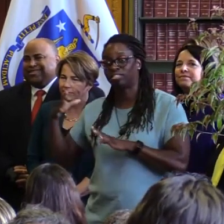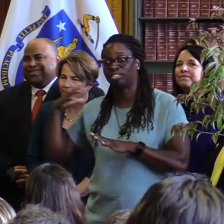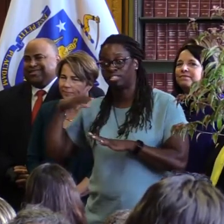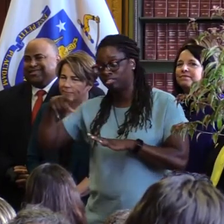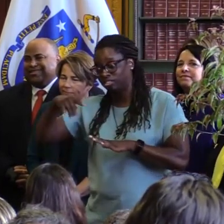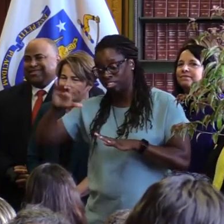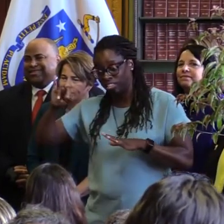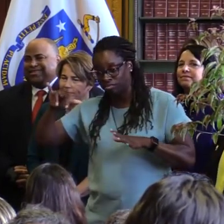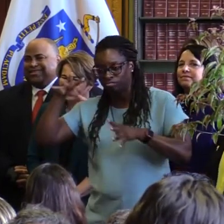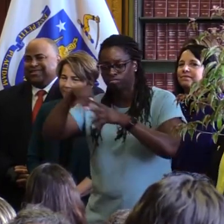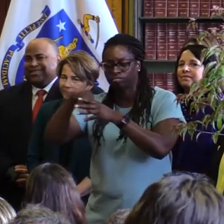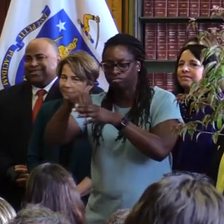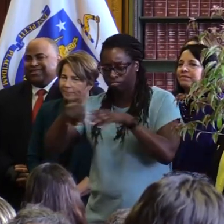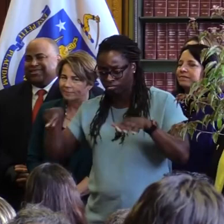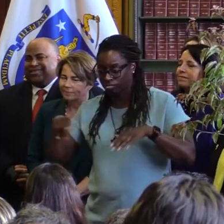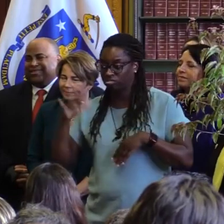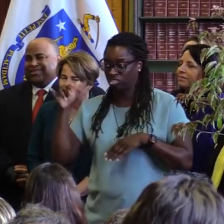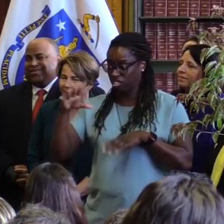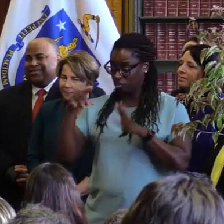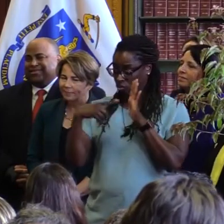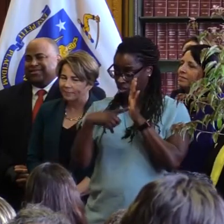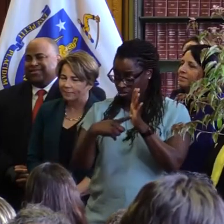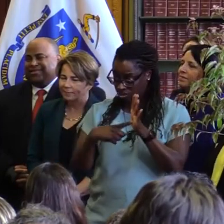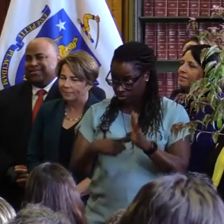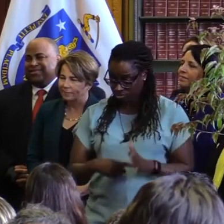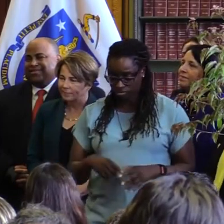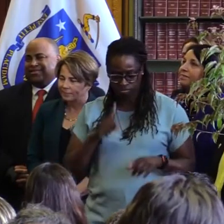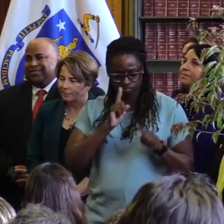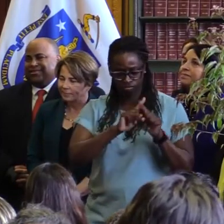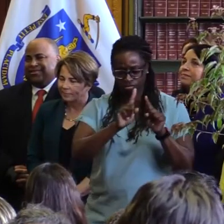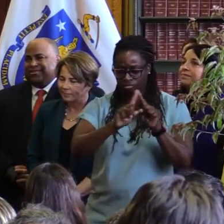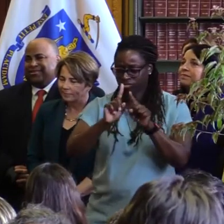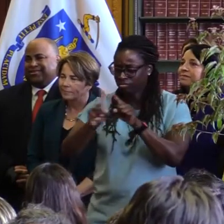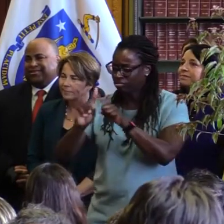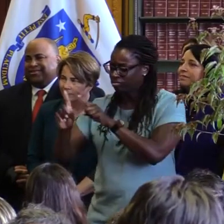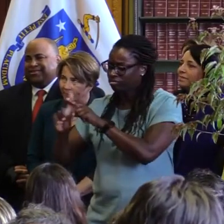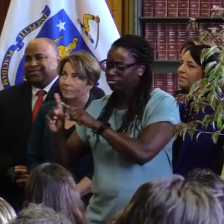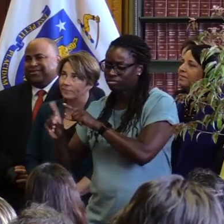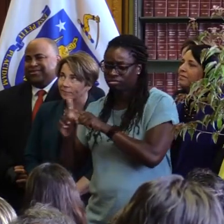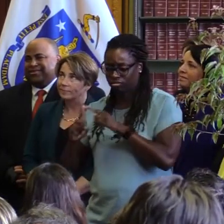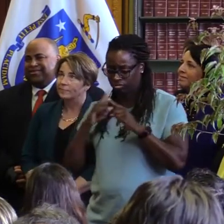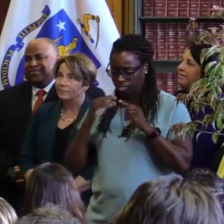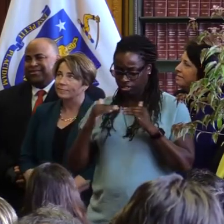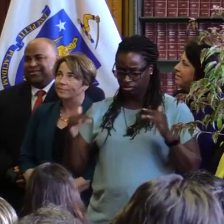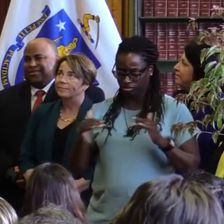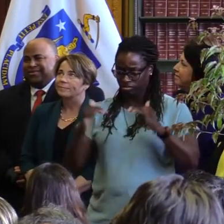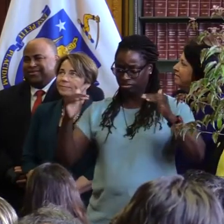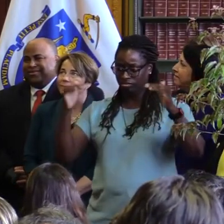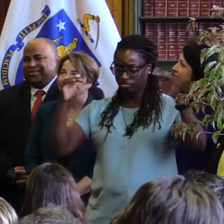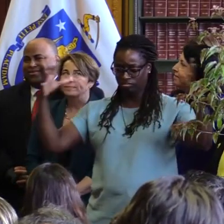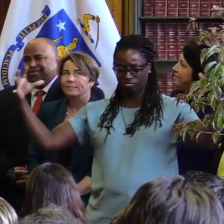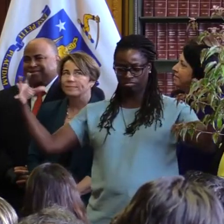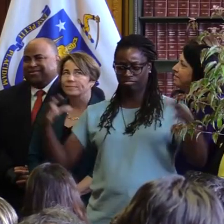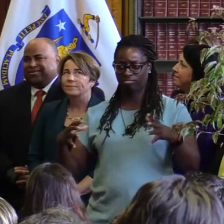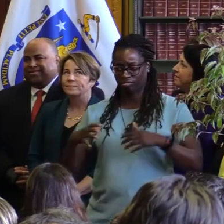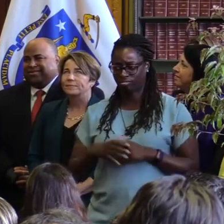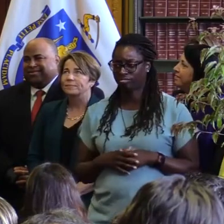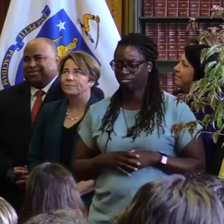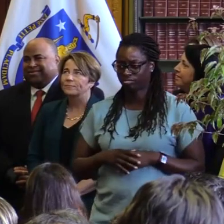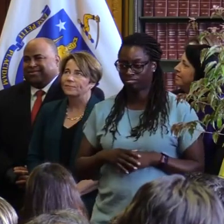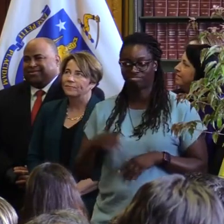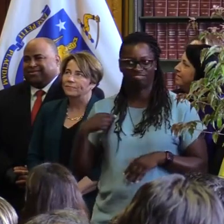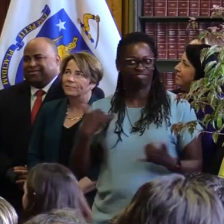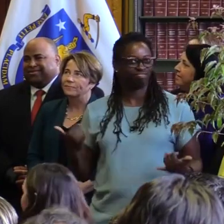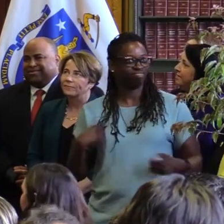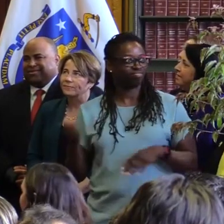representatives from every level of government. Thank you for hosting us in this beautiful space, which is now not only